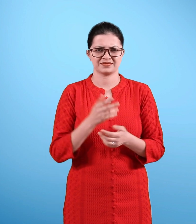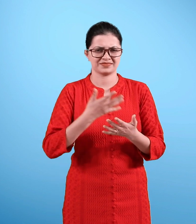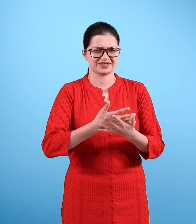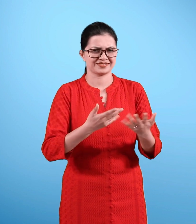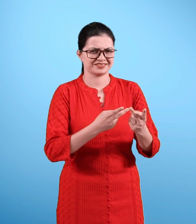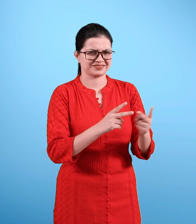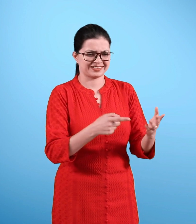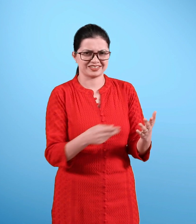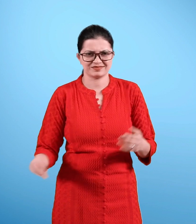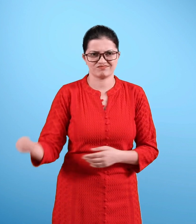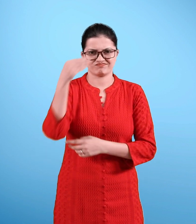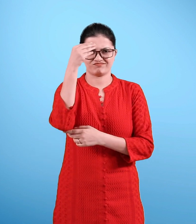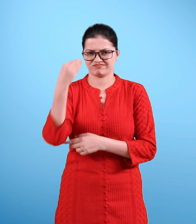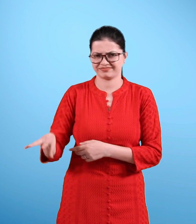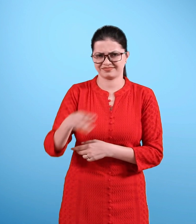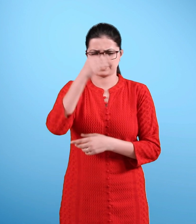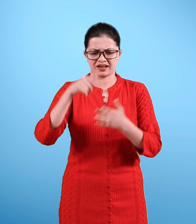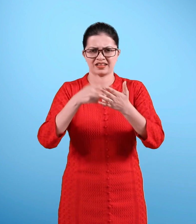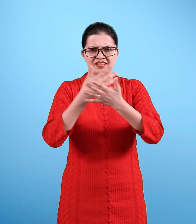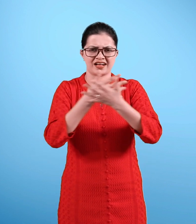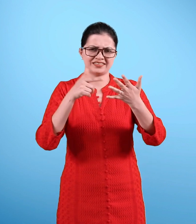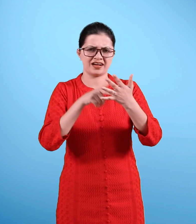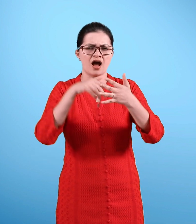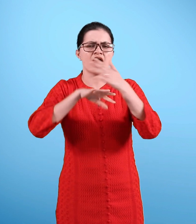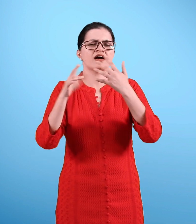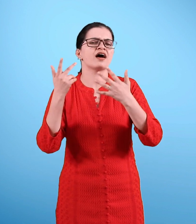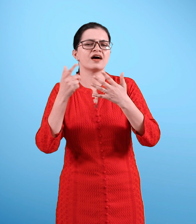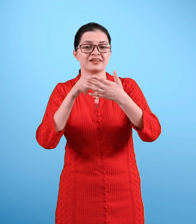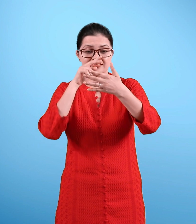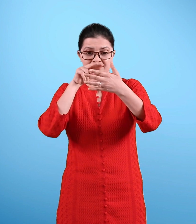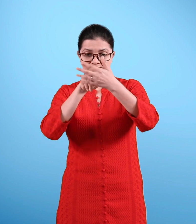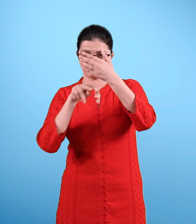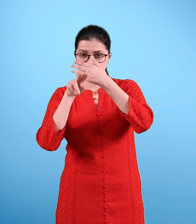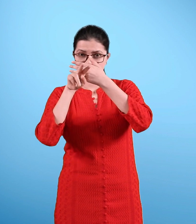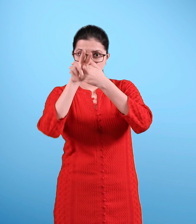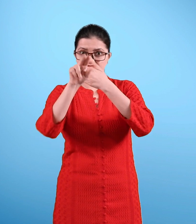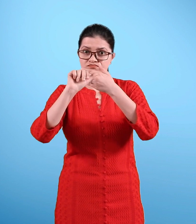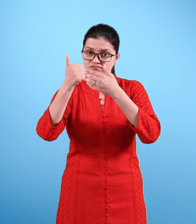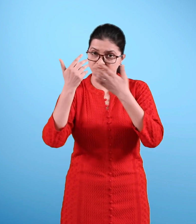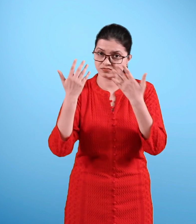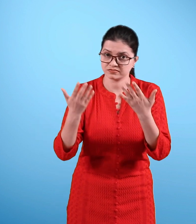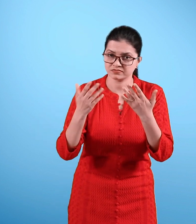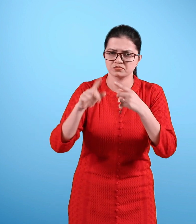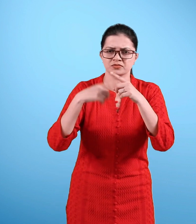We see that a given object or material could be transparent, translucent, or opaque,